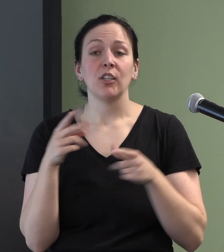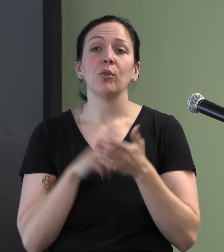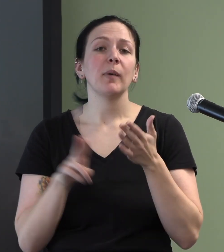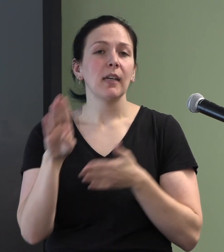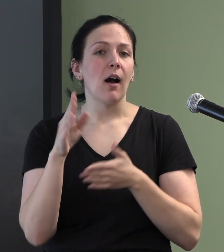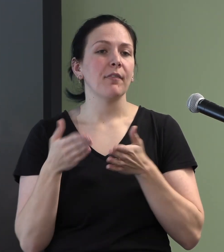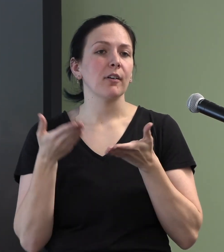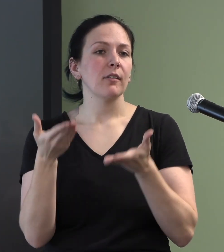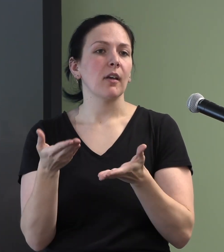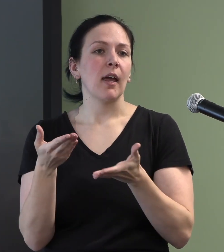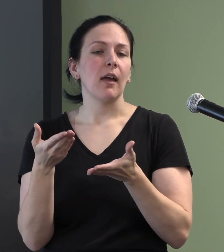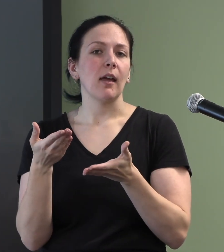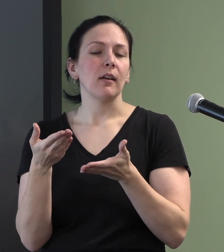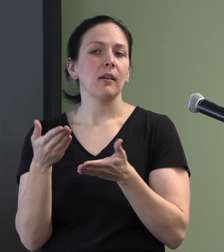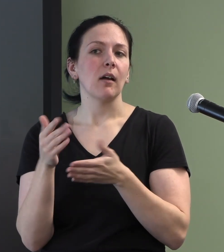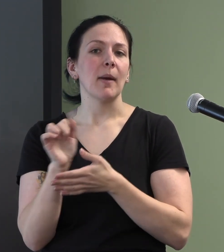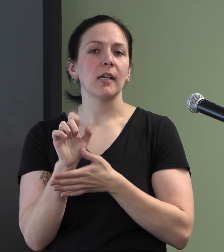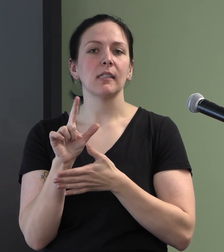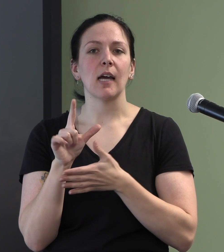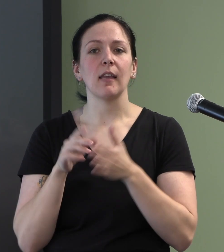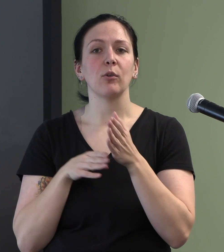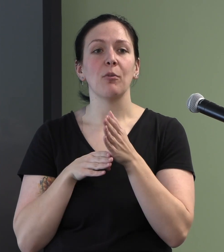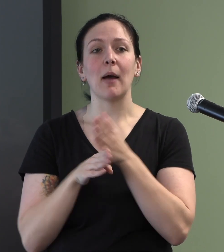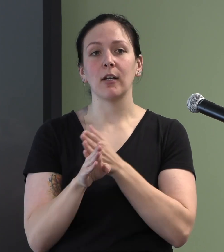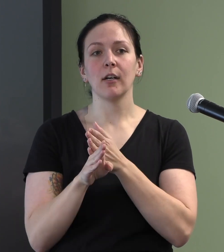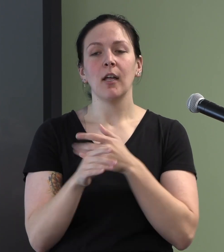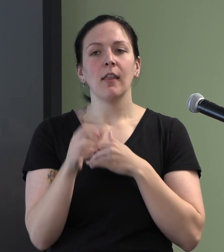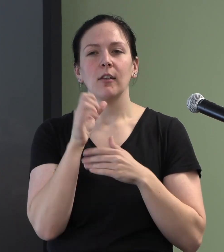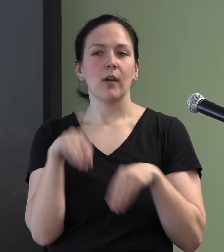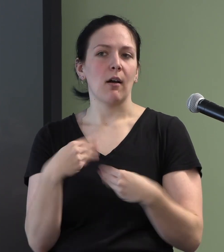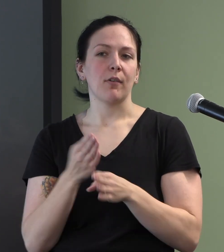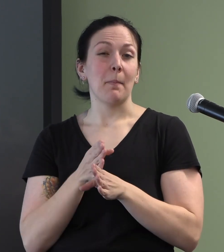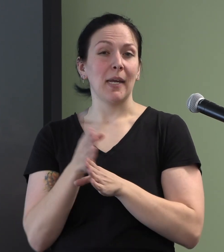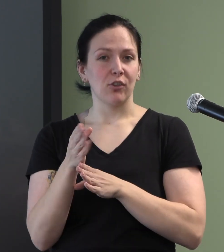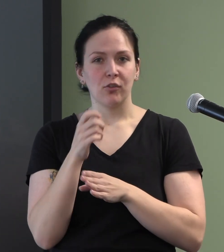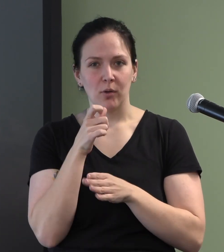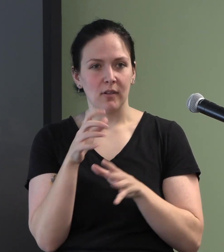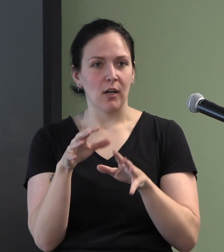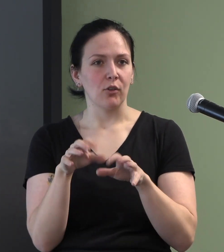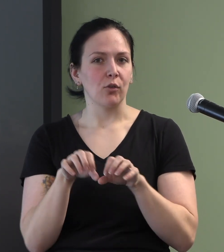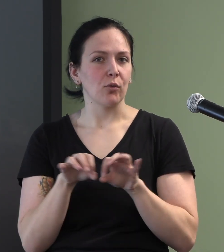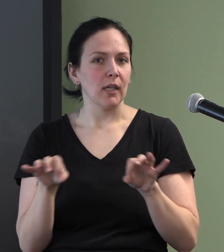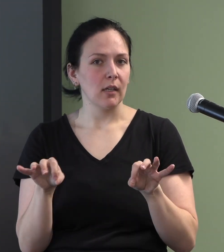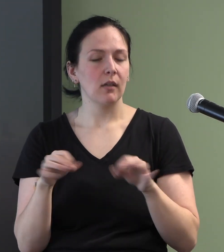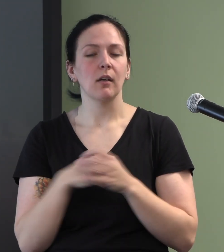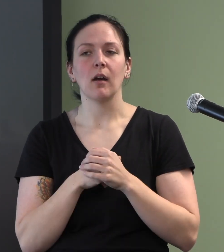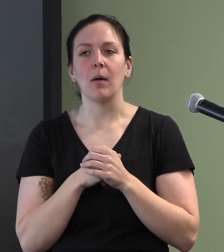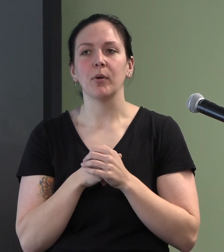UB offers a American Sign Language minor. They do not offer a major, so it's not a degree per